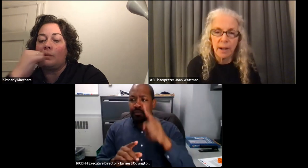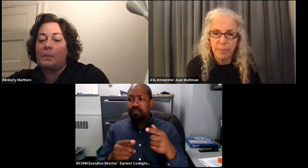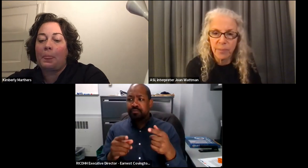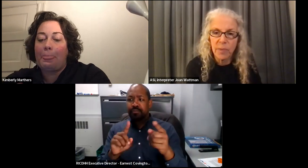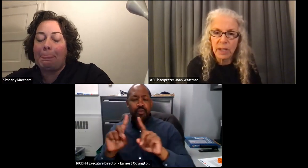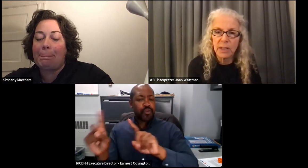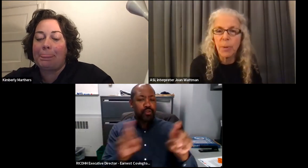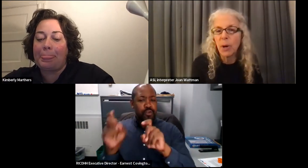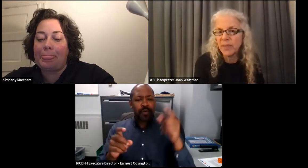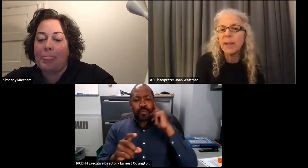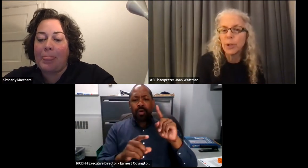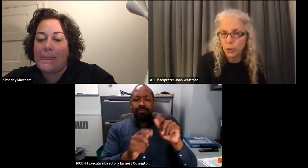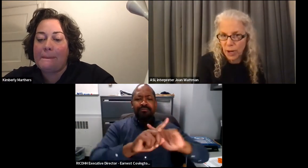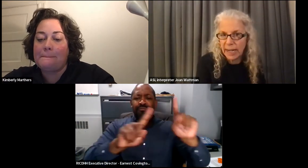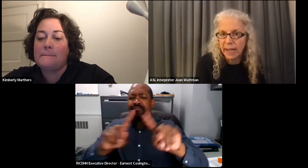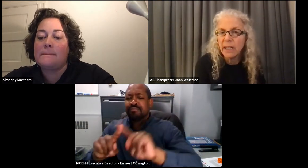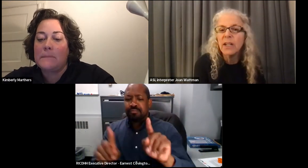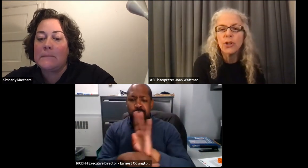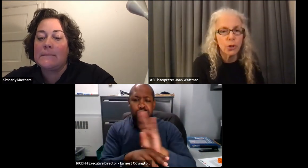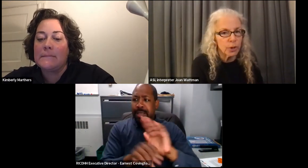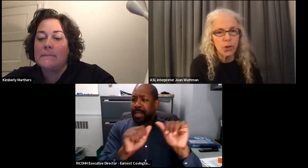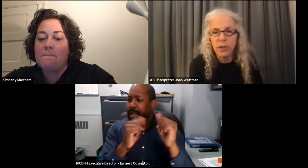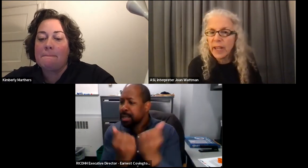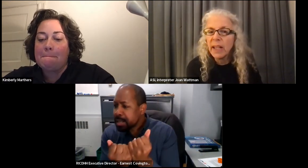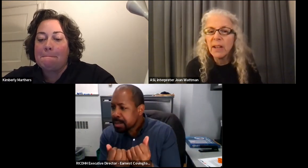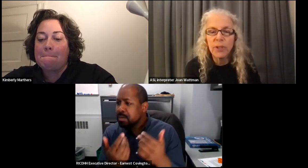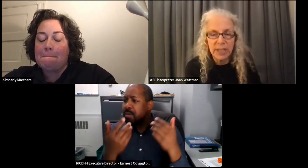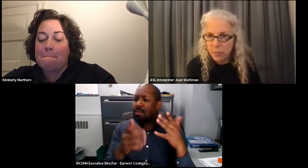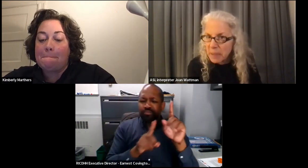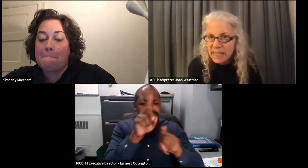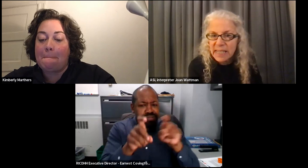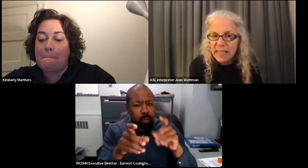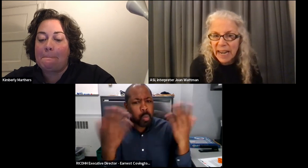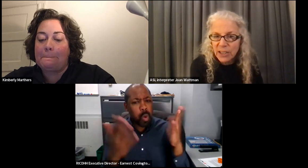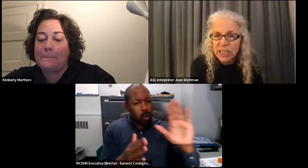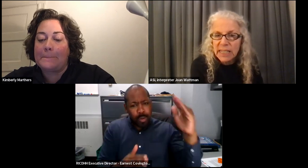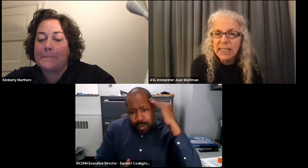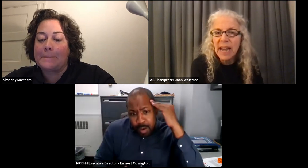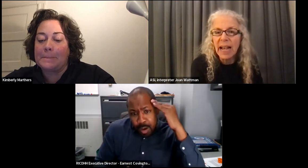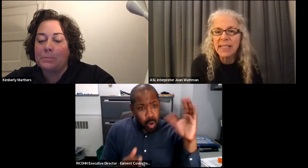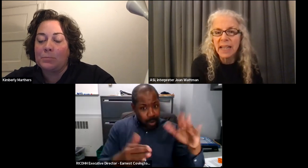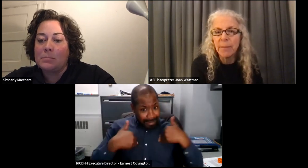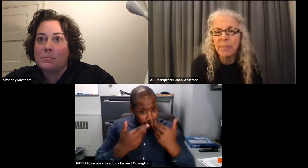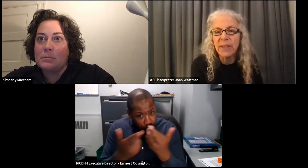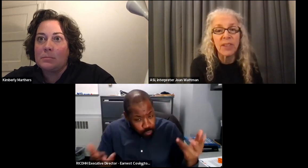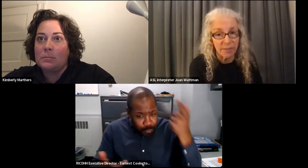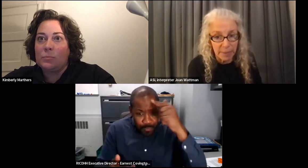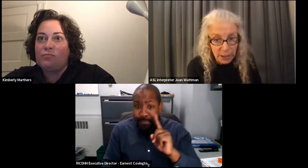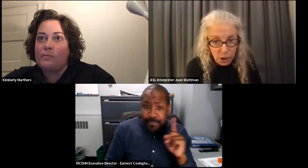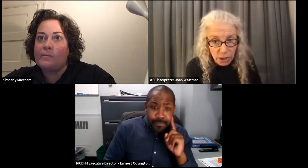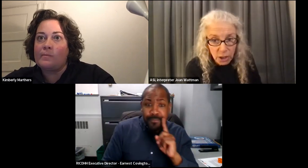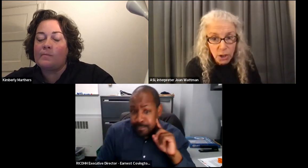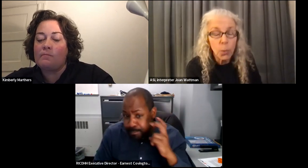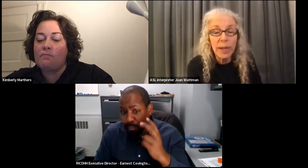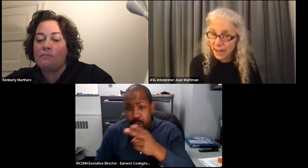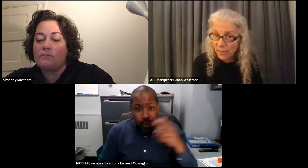the Department of Labor and Training to do a survey for different businesses and agencies to ask them if they're